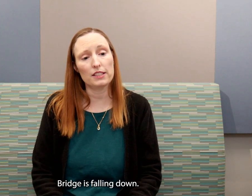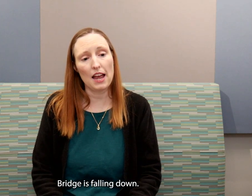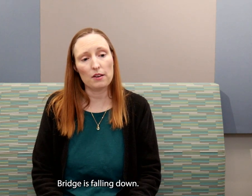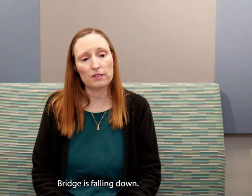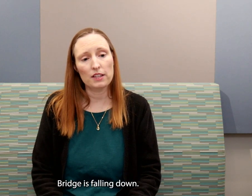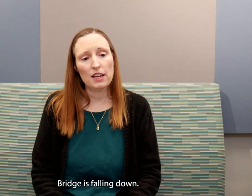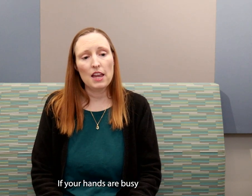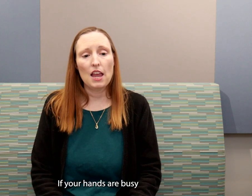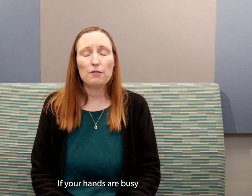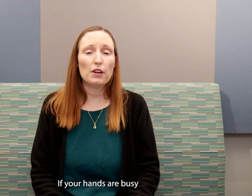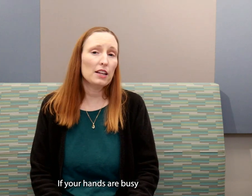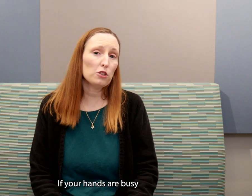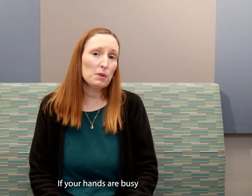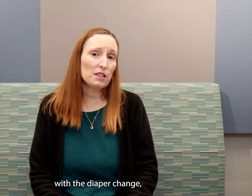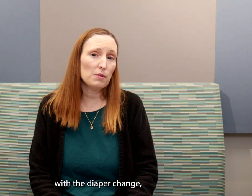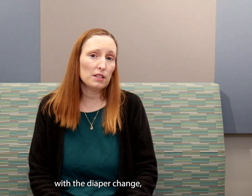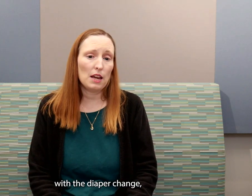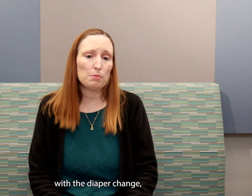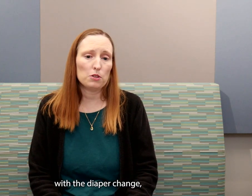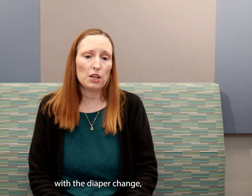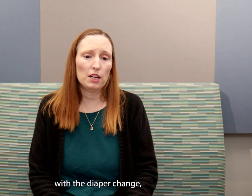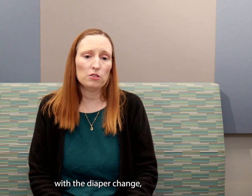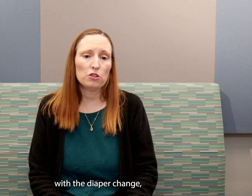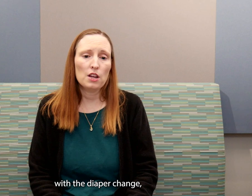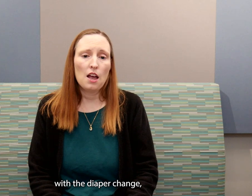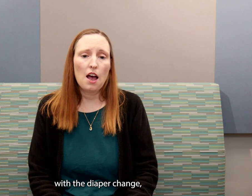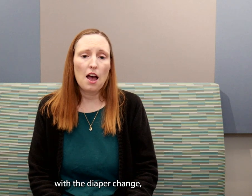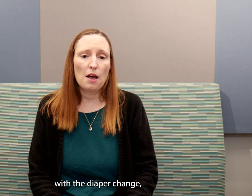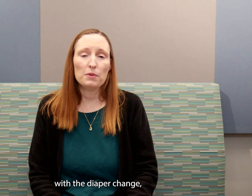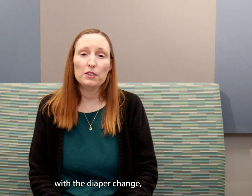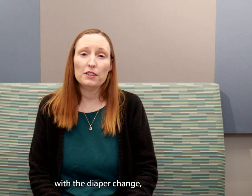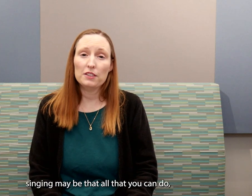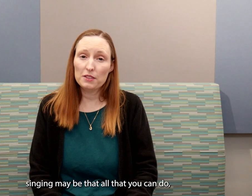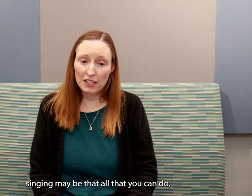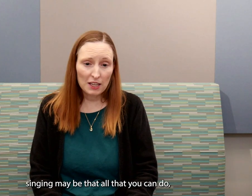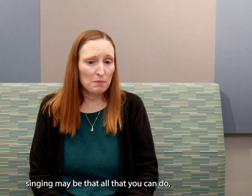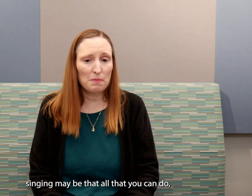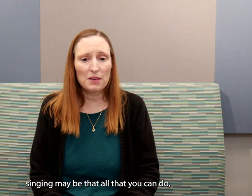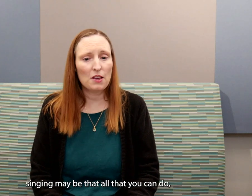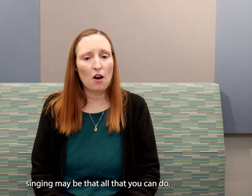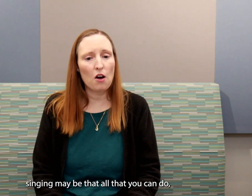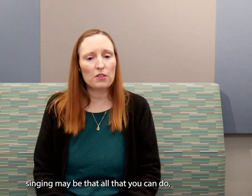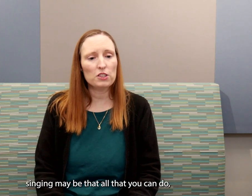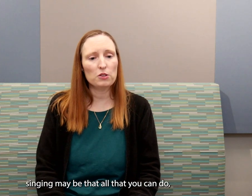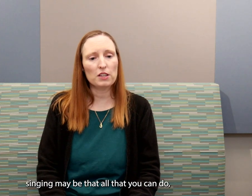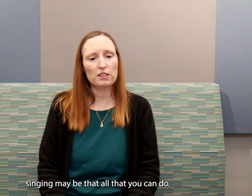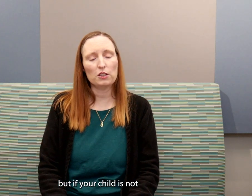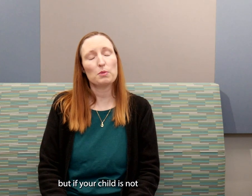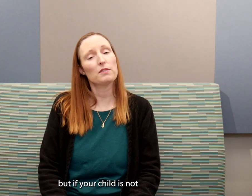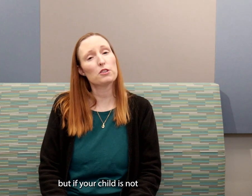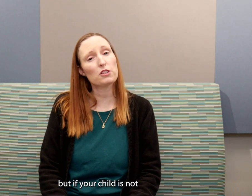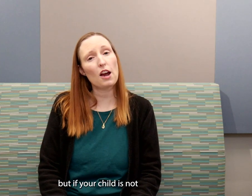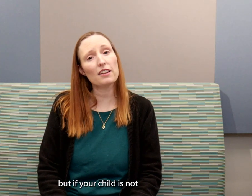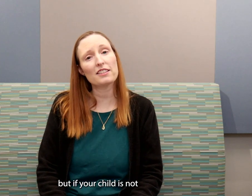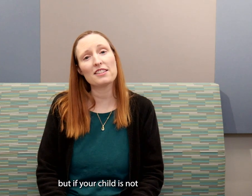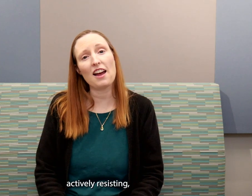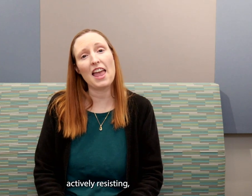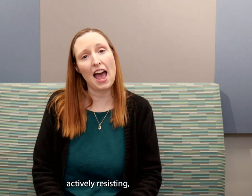Down. If your hands are busy with the diaper change, singing may be all that you can do, but if your child is not